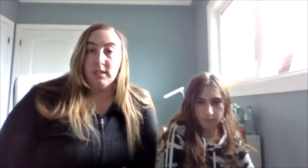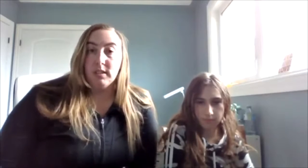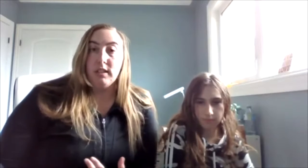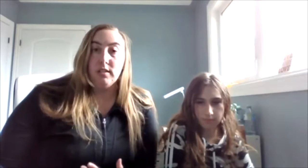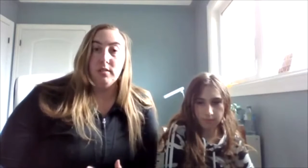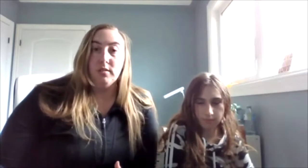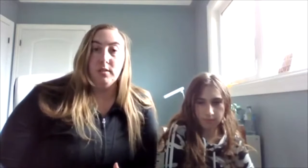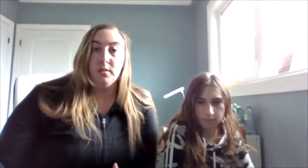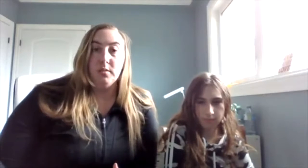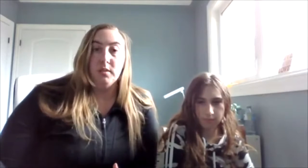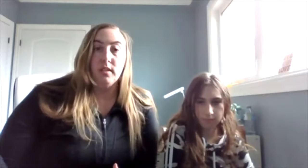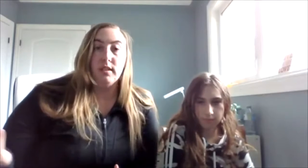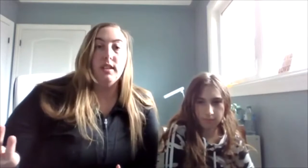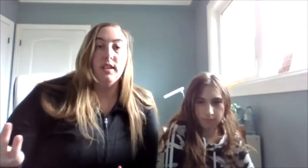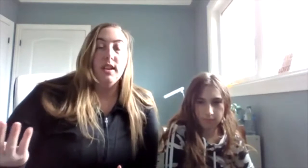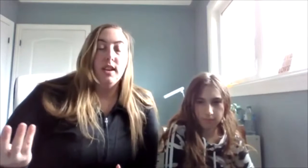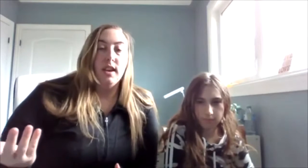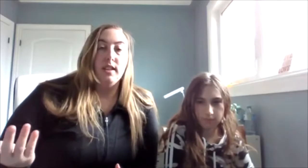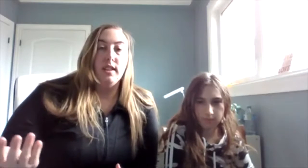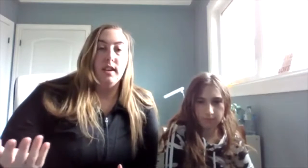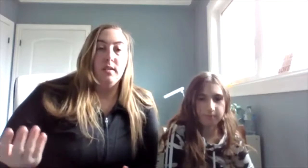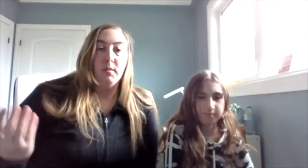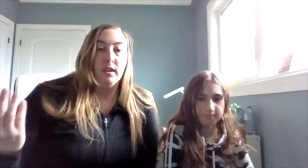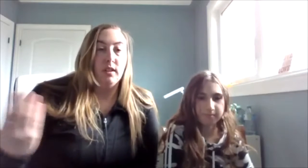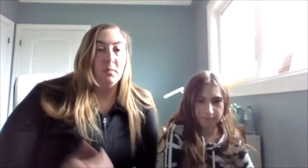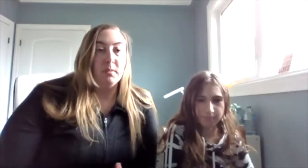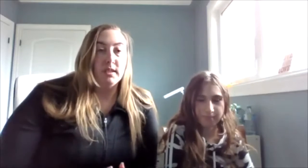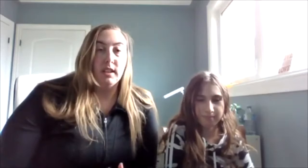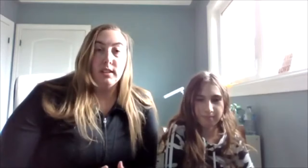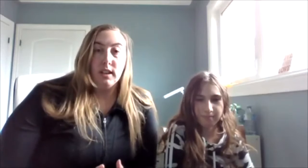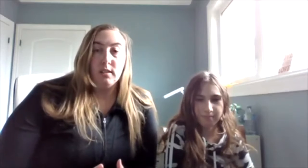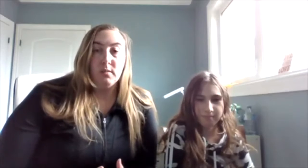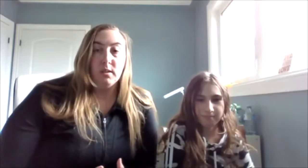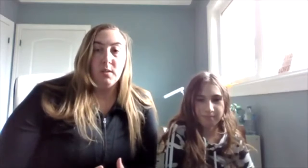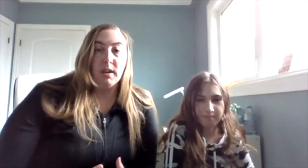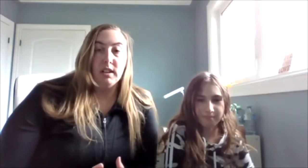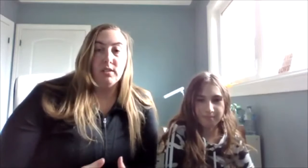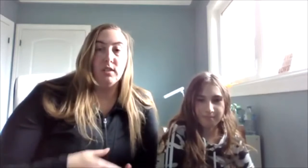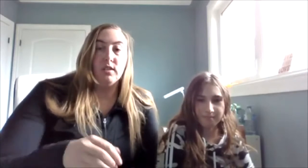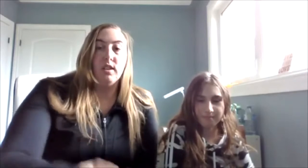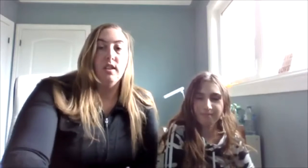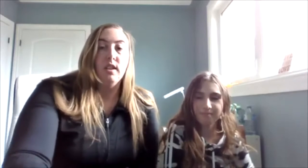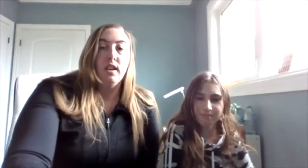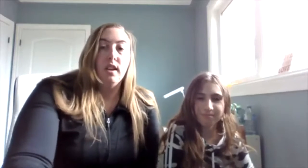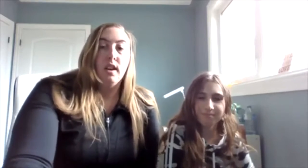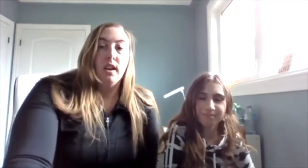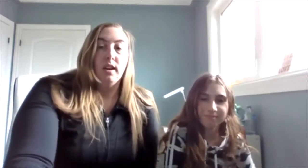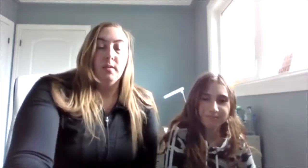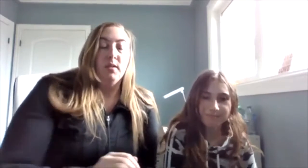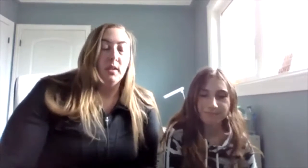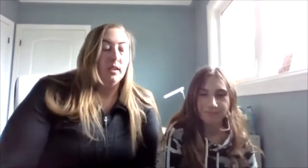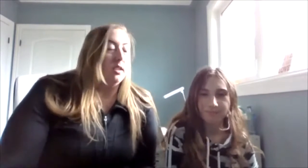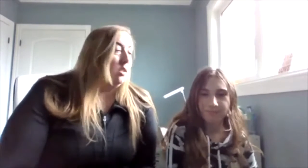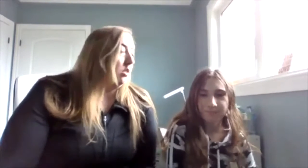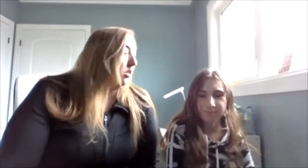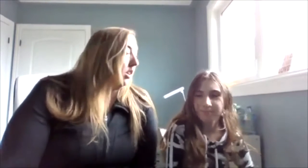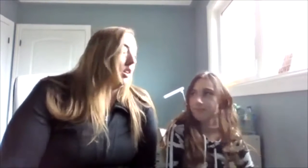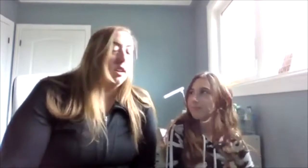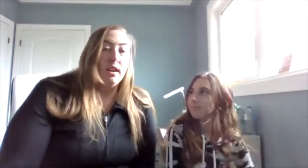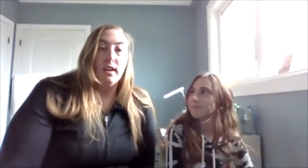need to learn it, and then we can all be able to sign it together once we're back in church. Mm-hmm. So I'm going to